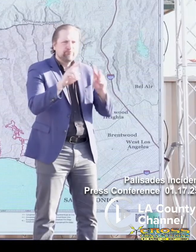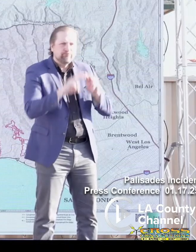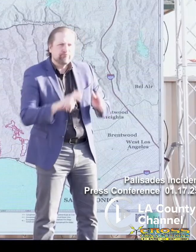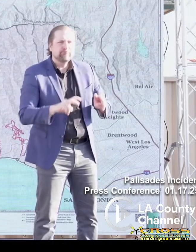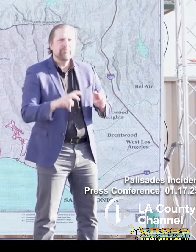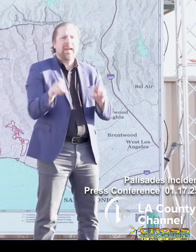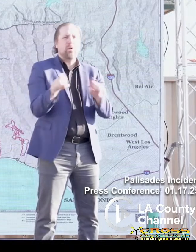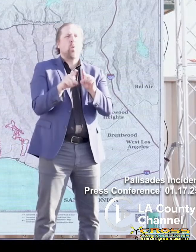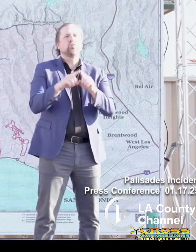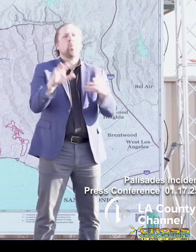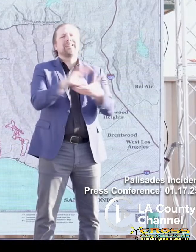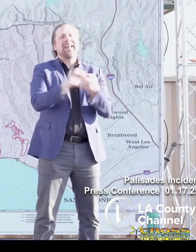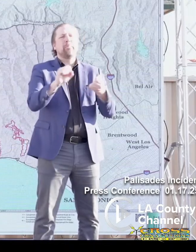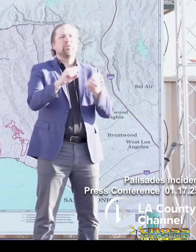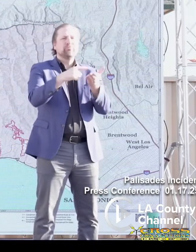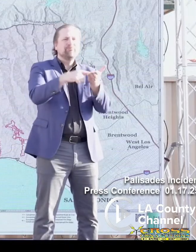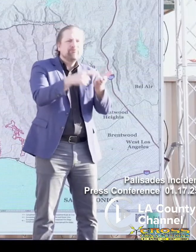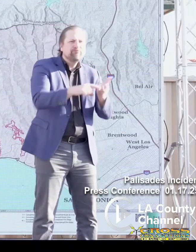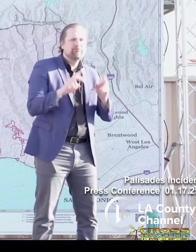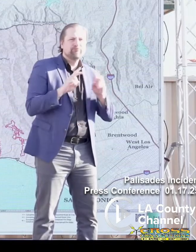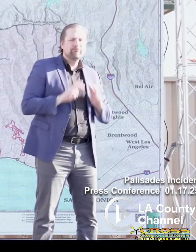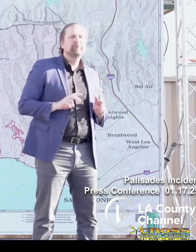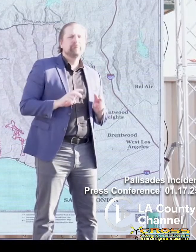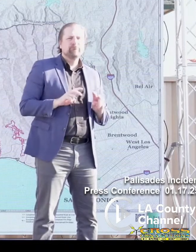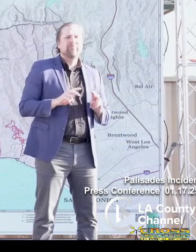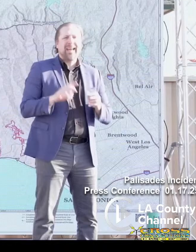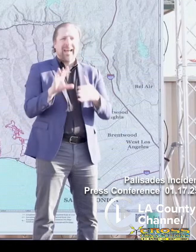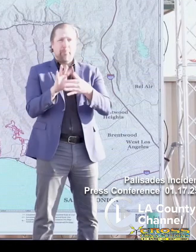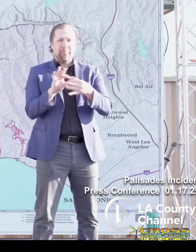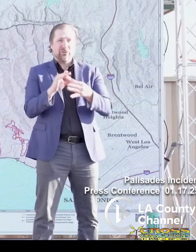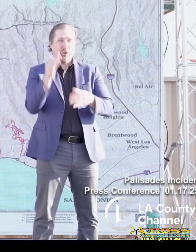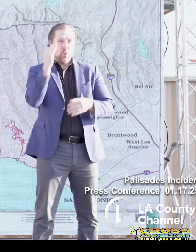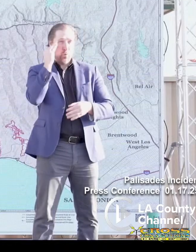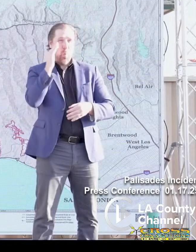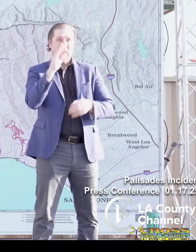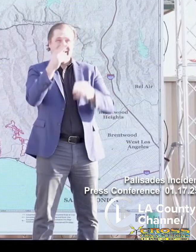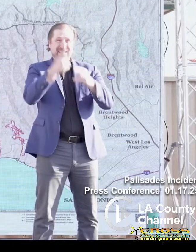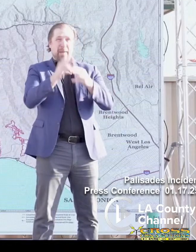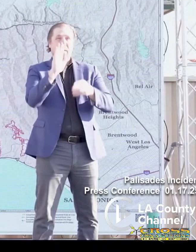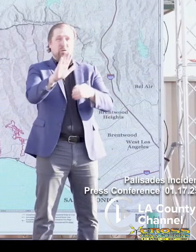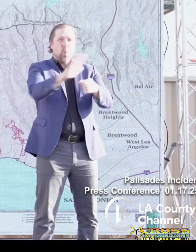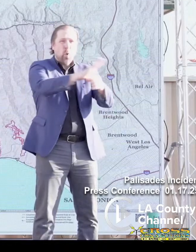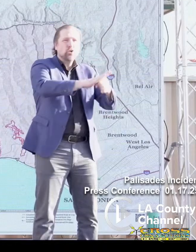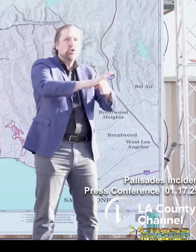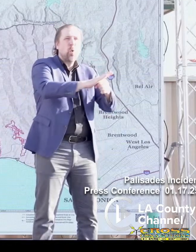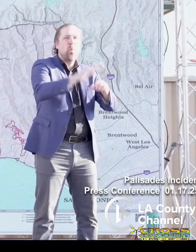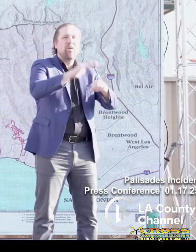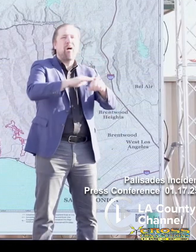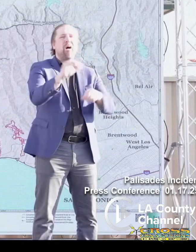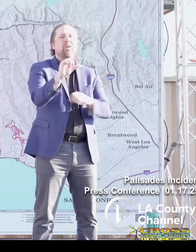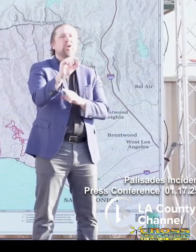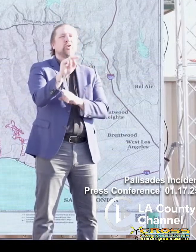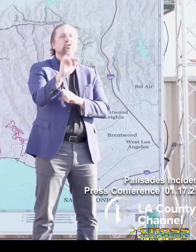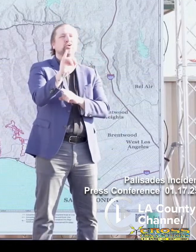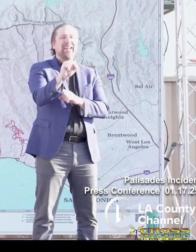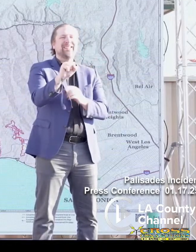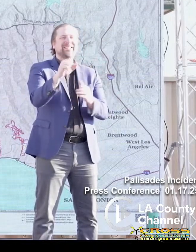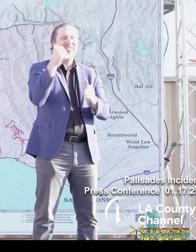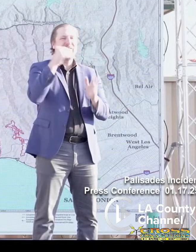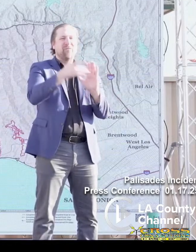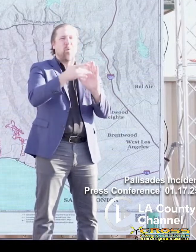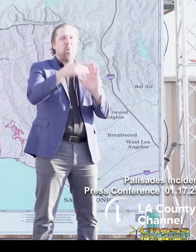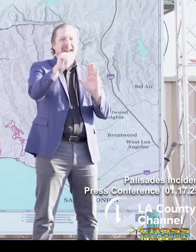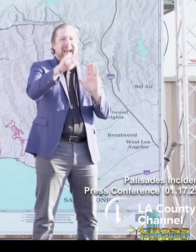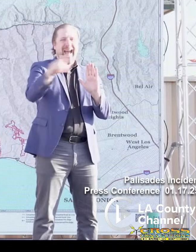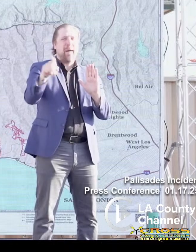damage inspections. And just a quick message, just make sure for everybody out there, know your zone, look up the Genesis app. That's how we're getting out all the information for